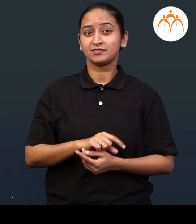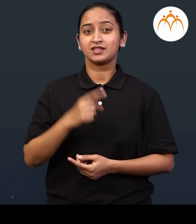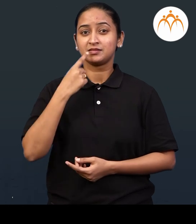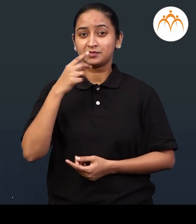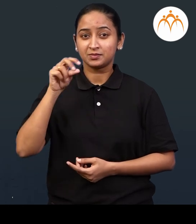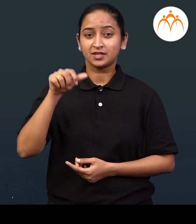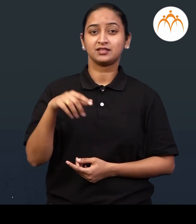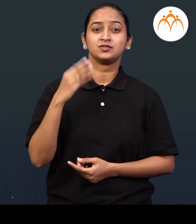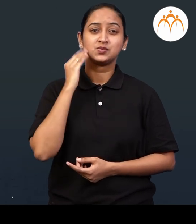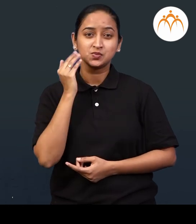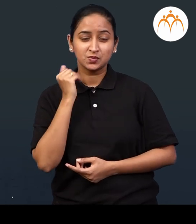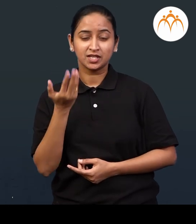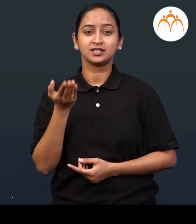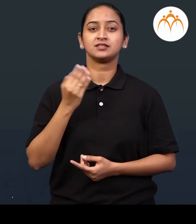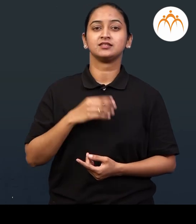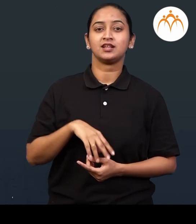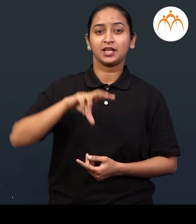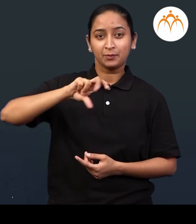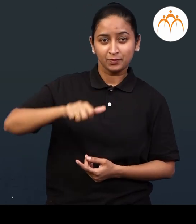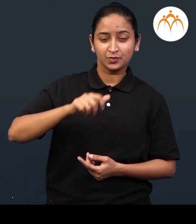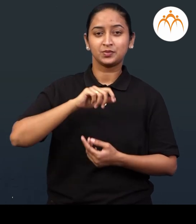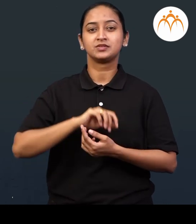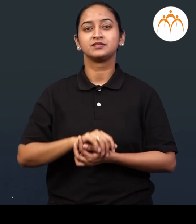Match Salt, sugar, lemon.